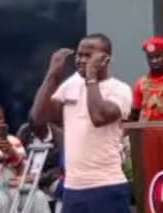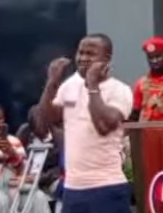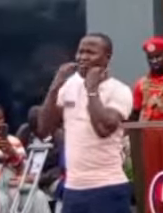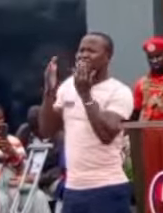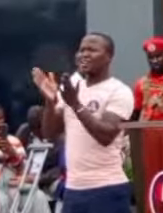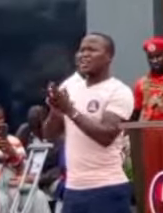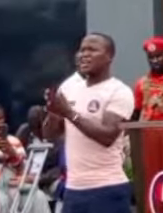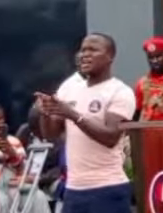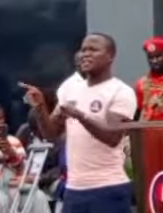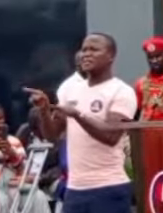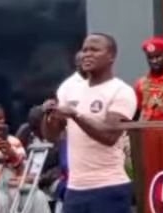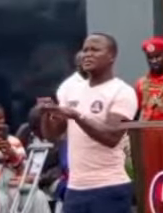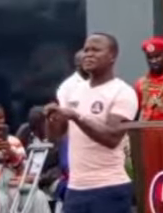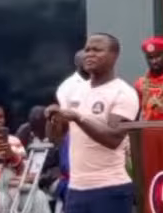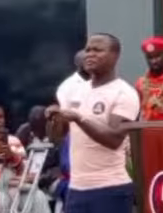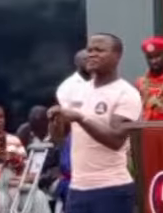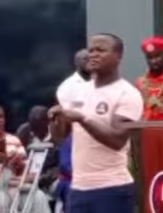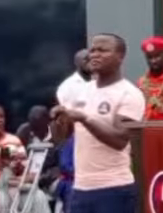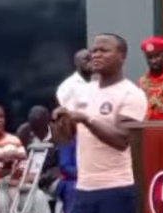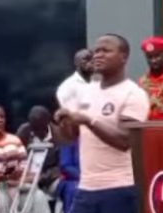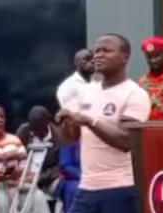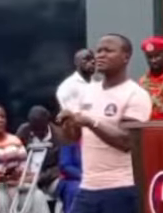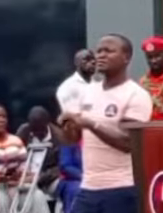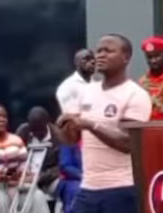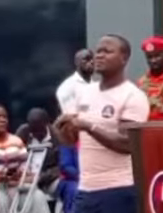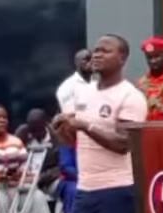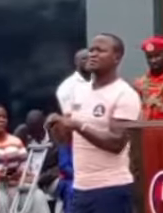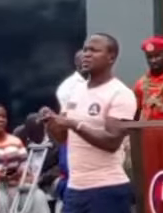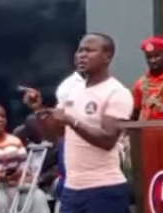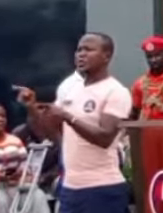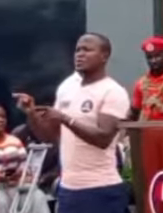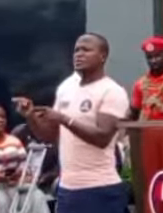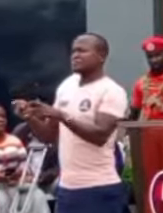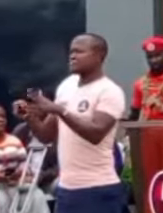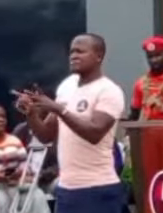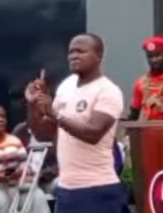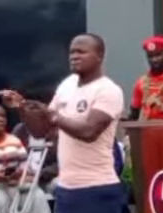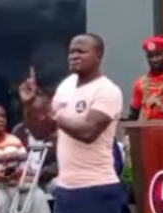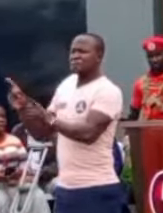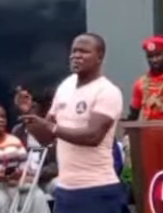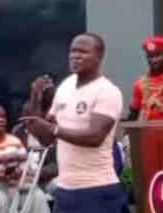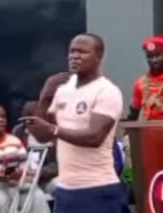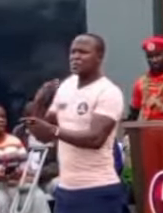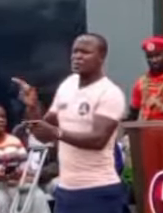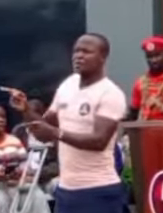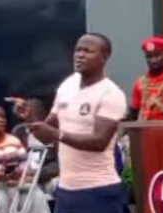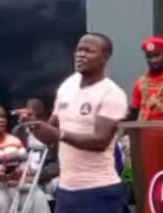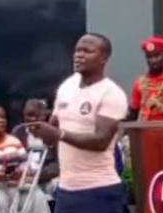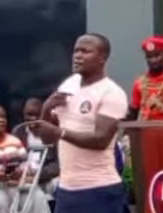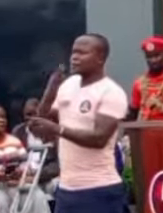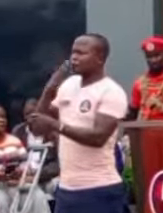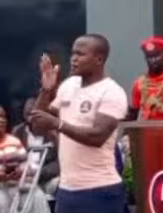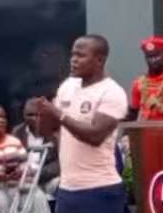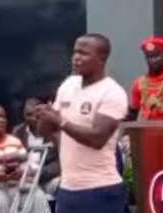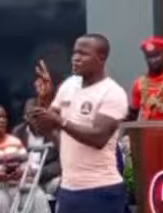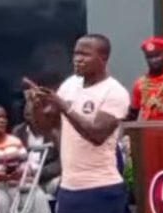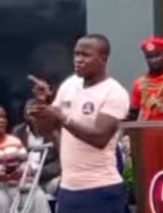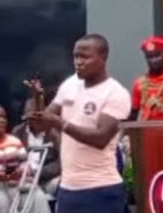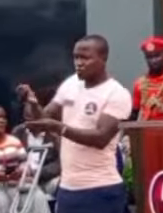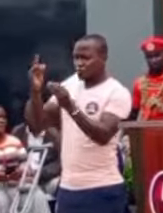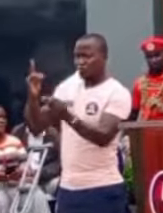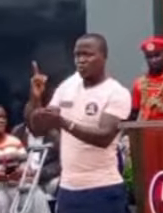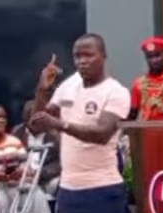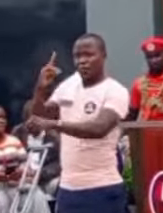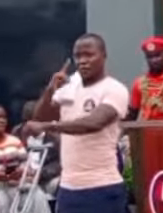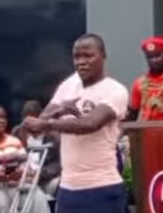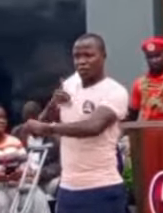and hold you in incarceration indefinitely. We condemn that, we'll fight that, and we promise those that are doing that